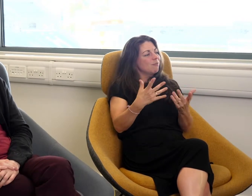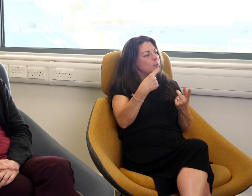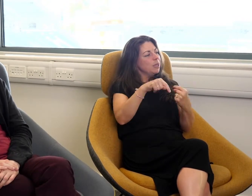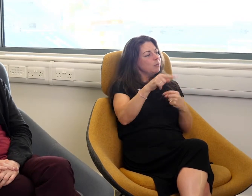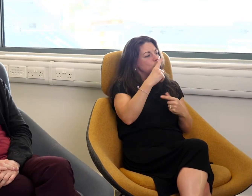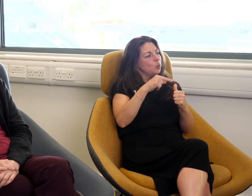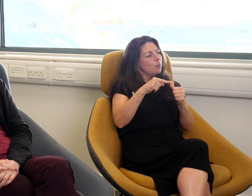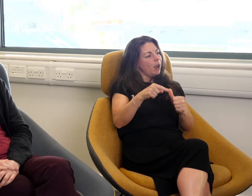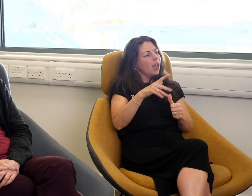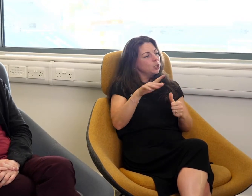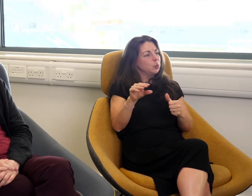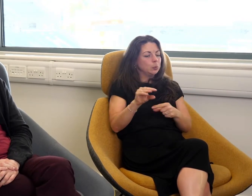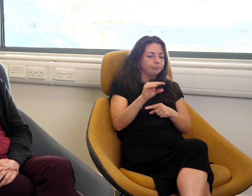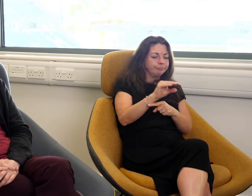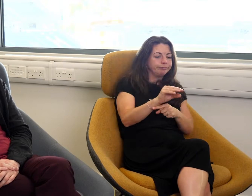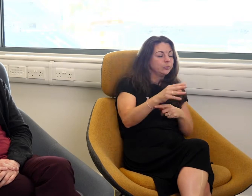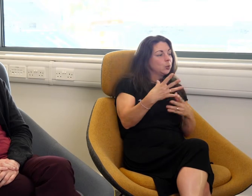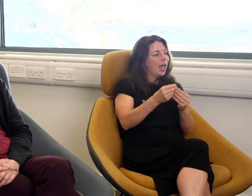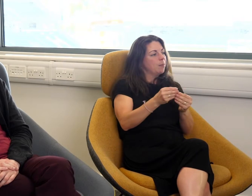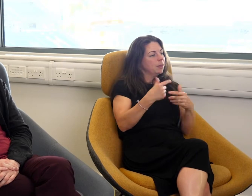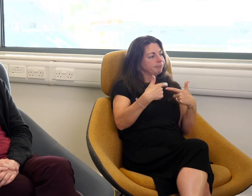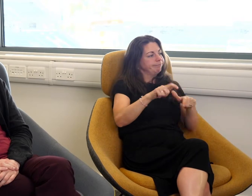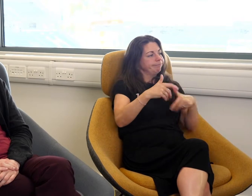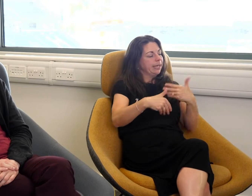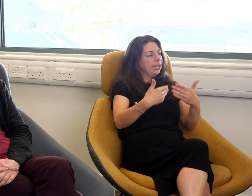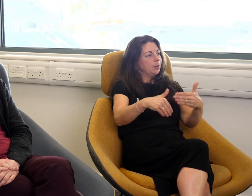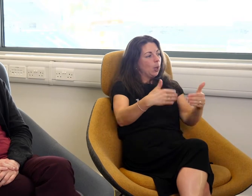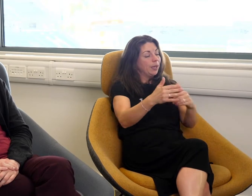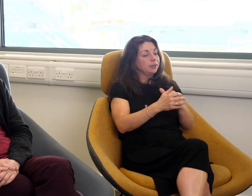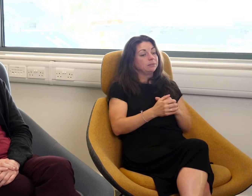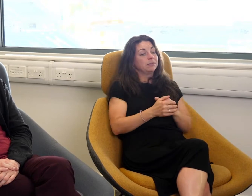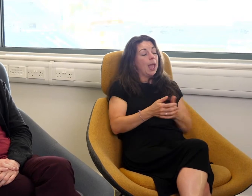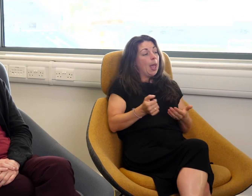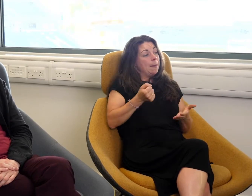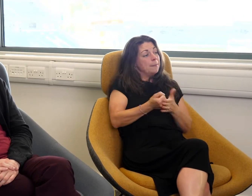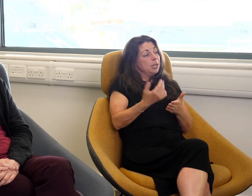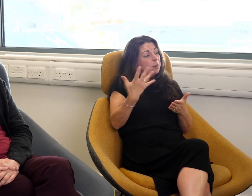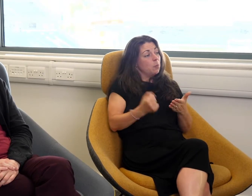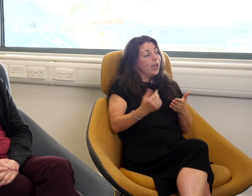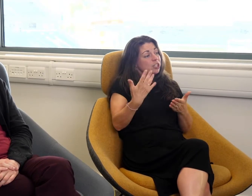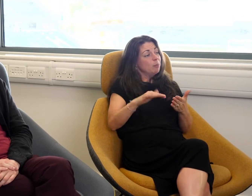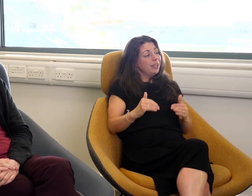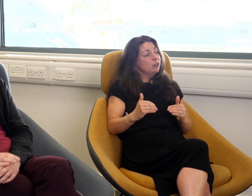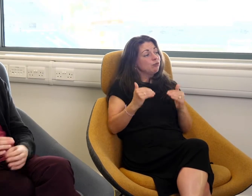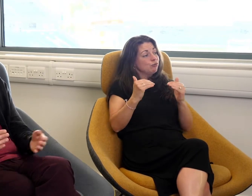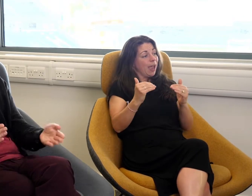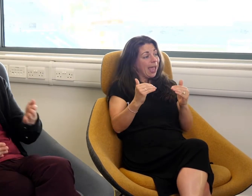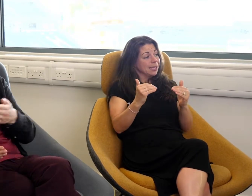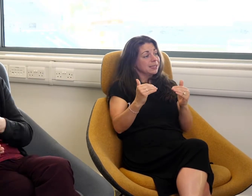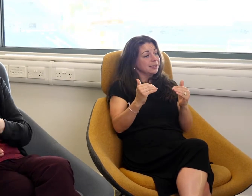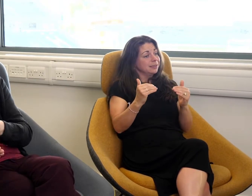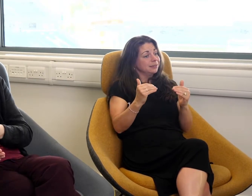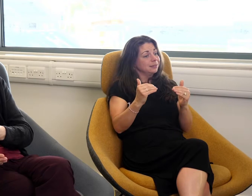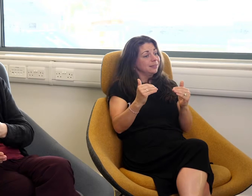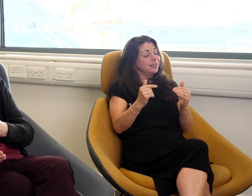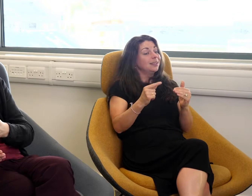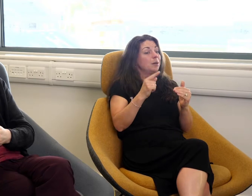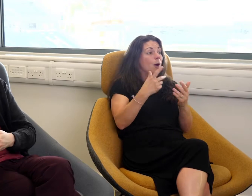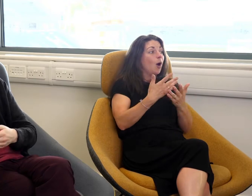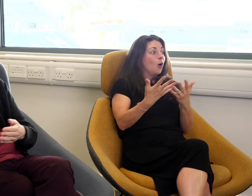that we're trying to provide. We've raised the minimum wage as well. But equally then that has an impact on business, understandably. So